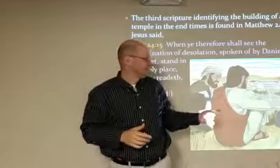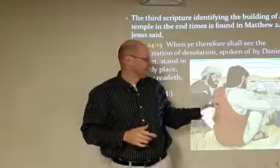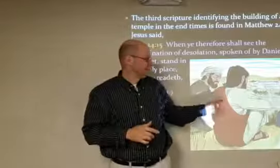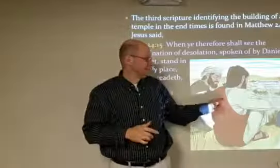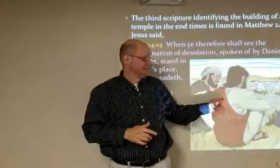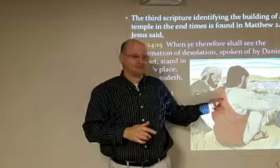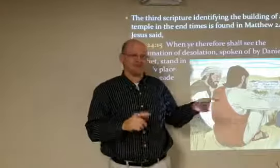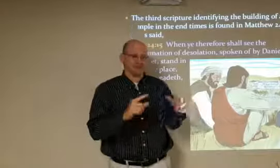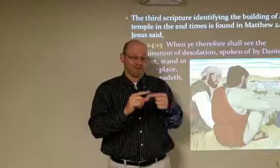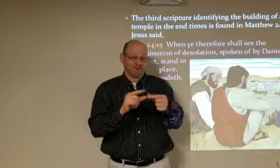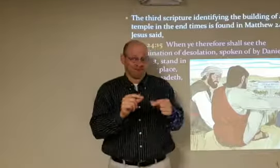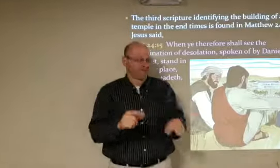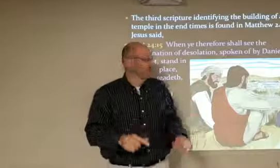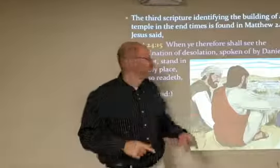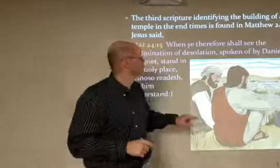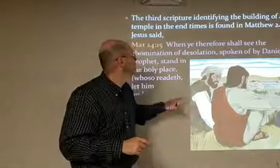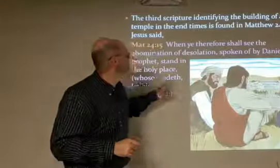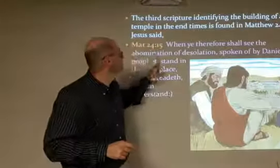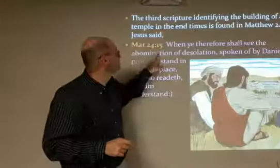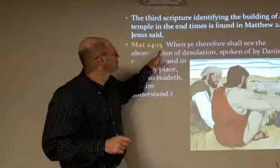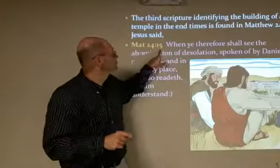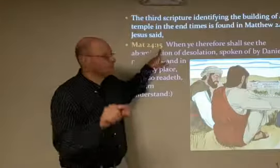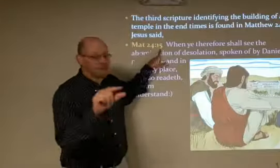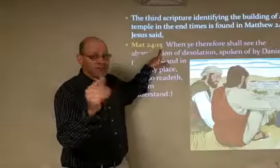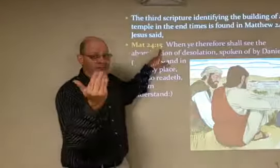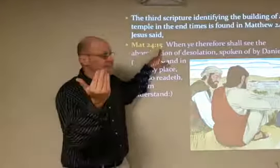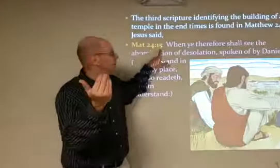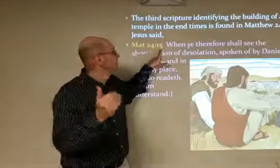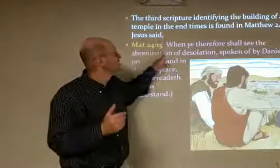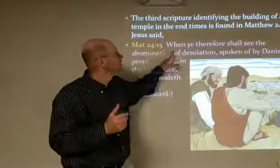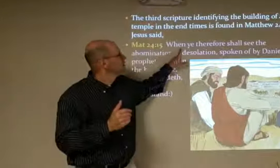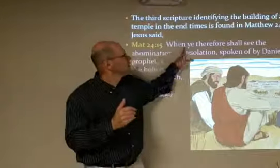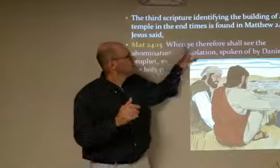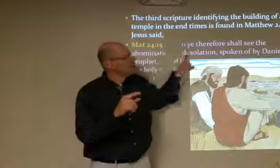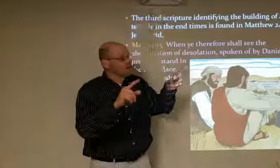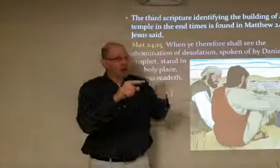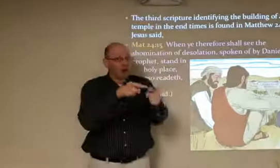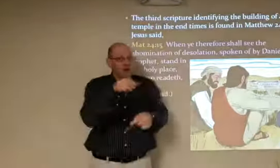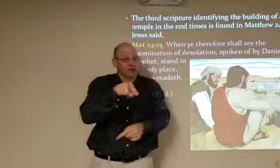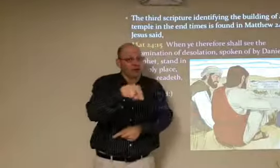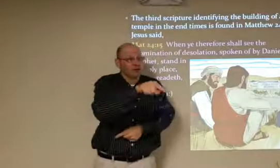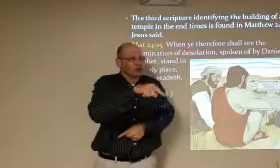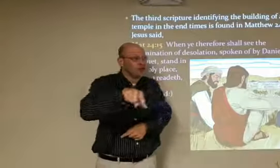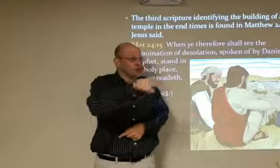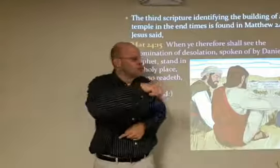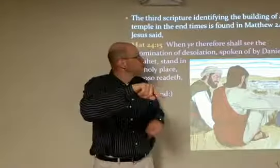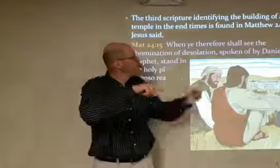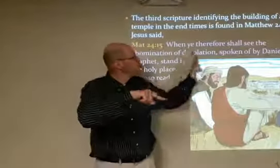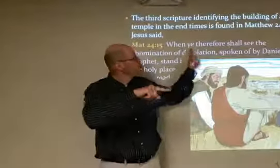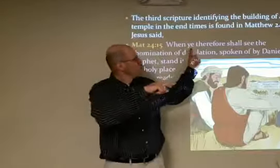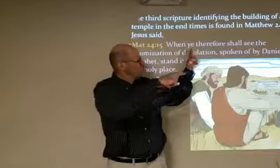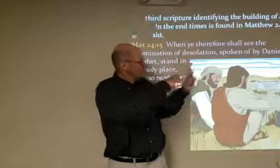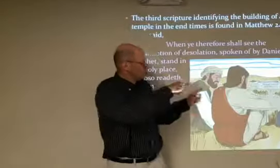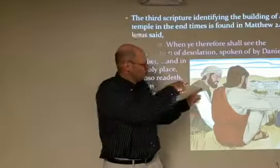temple. However, Jesus made the comment, and let's look at Matthew 24, verse 15. When